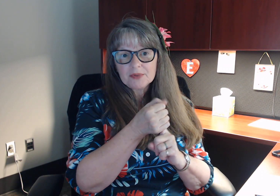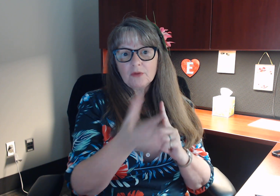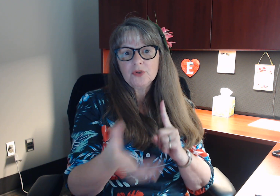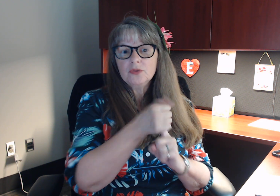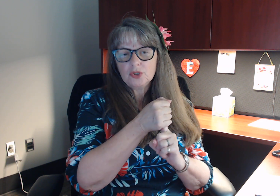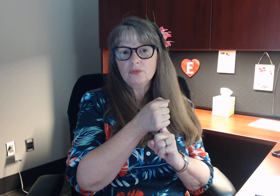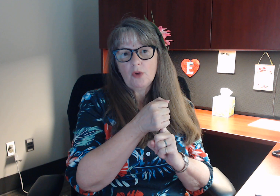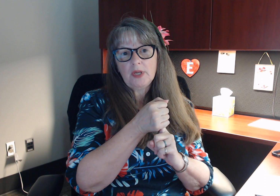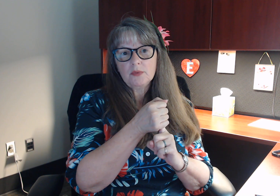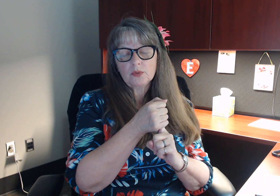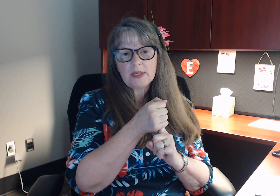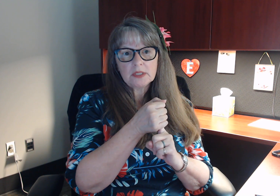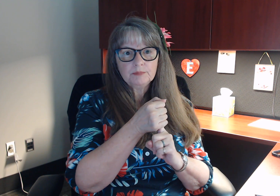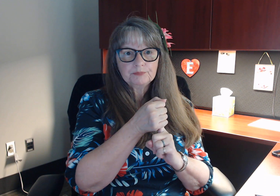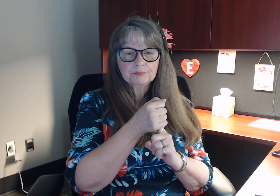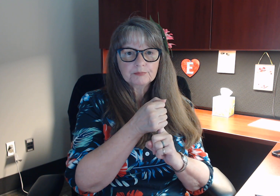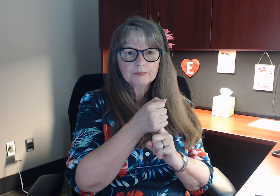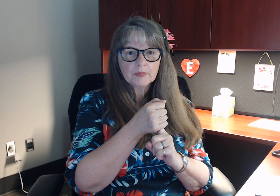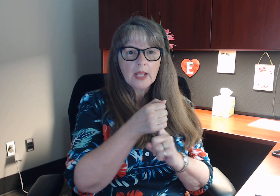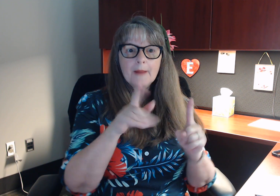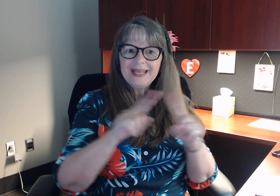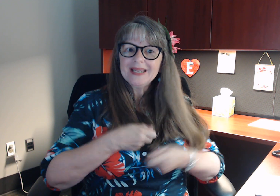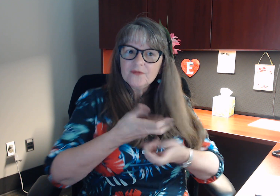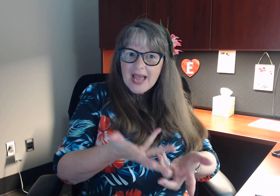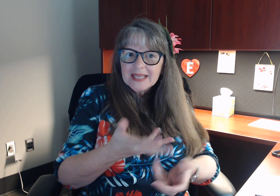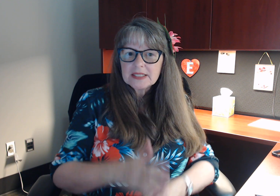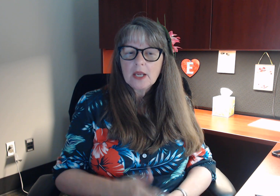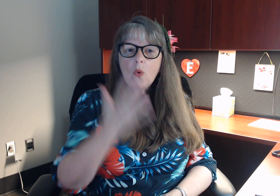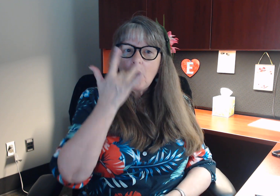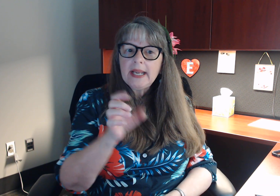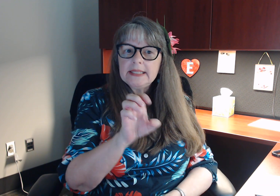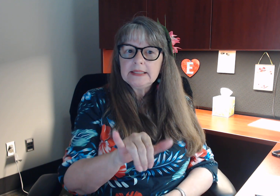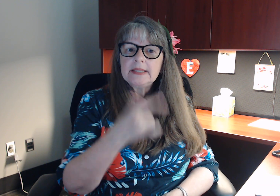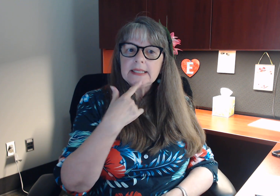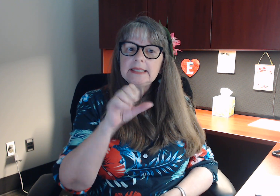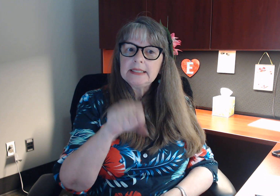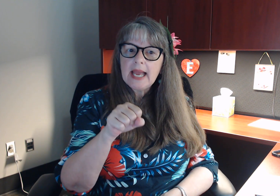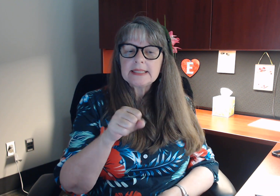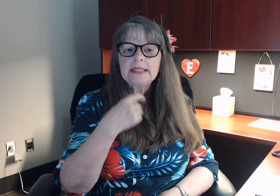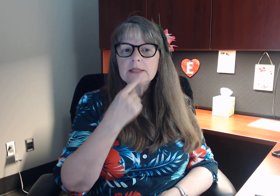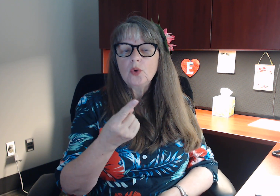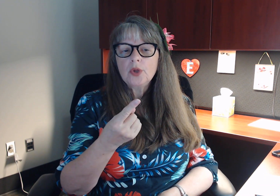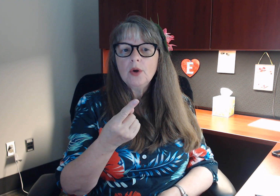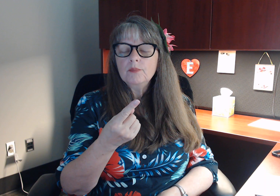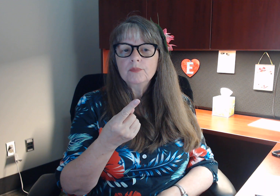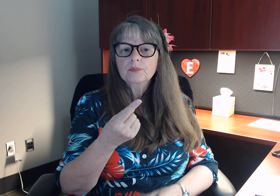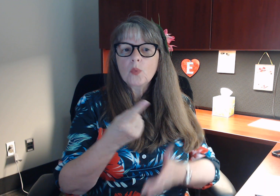you do this, you know that he was arrested. But he confessed why he did that. So he said yes, and he told them what